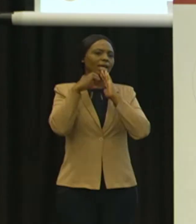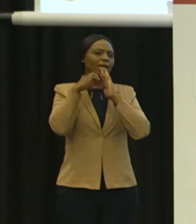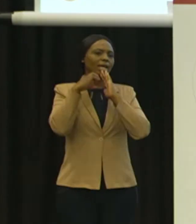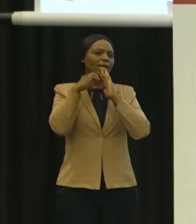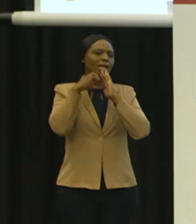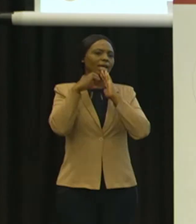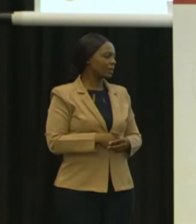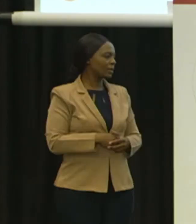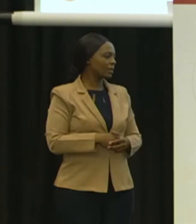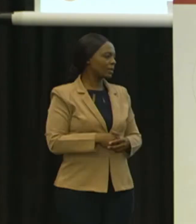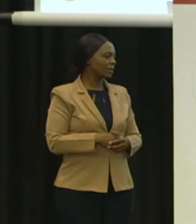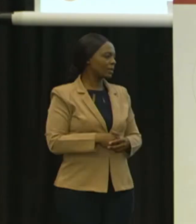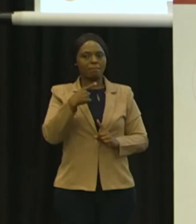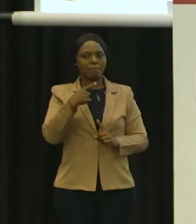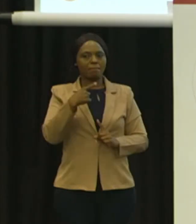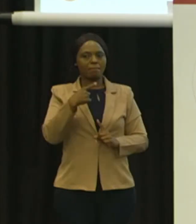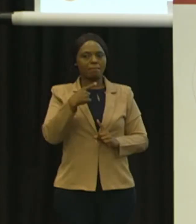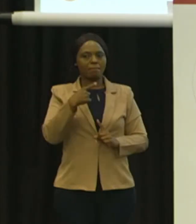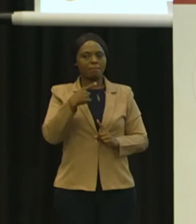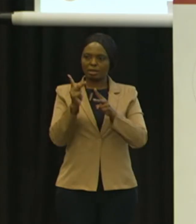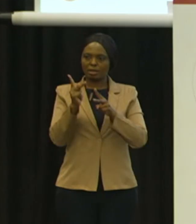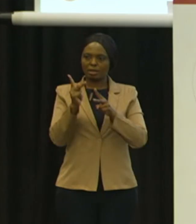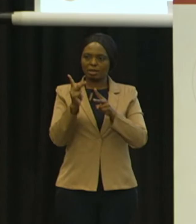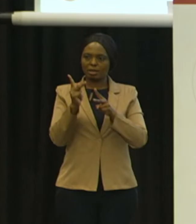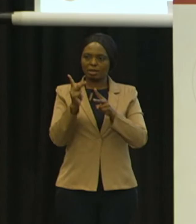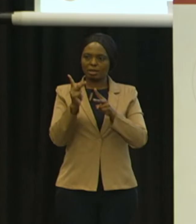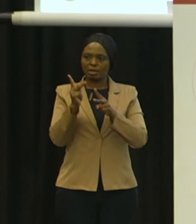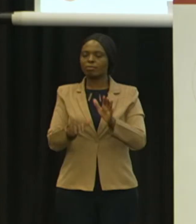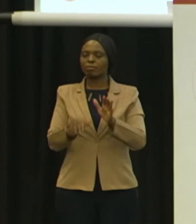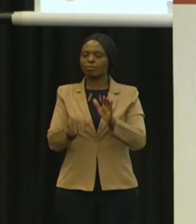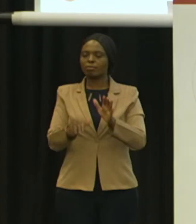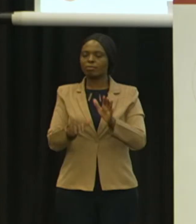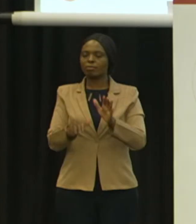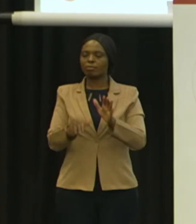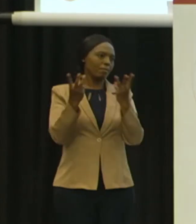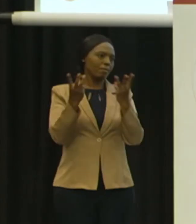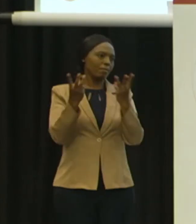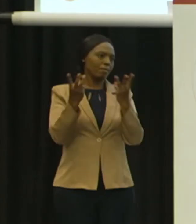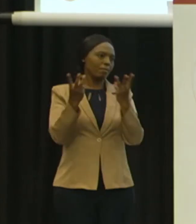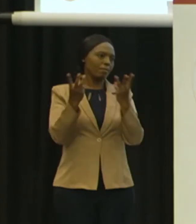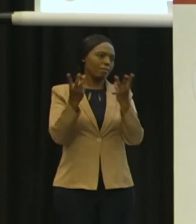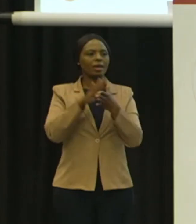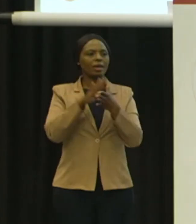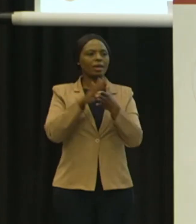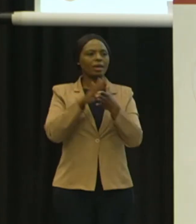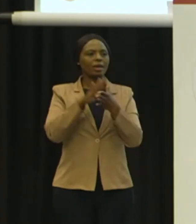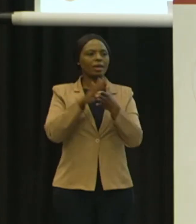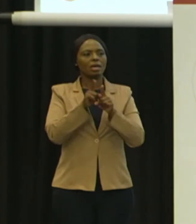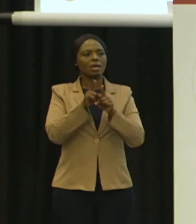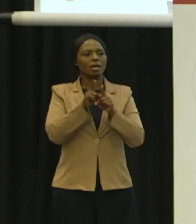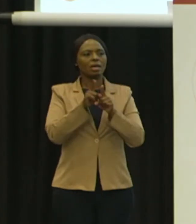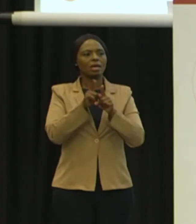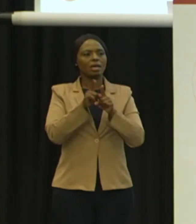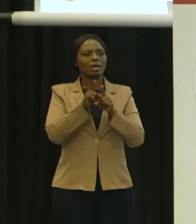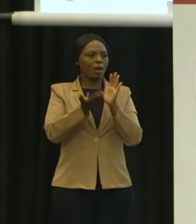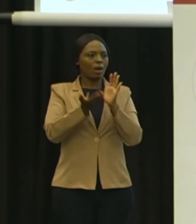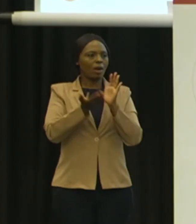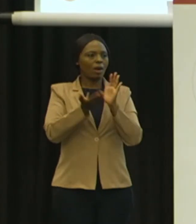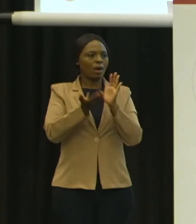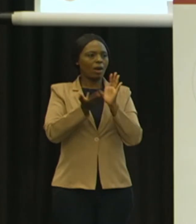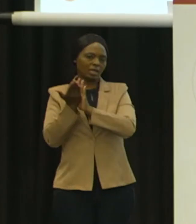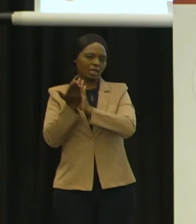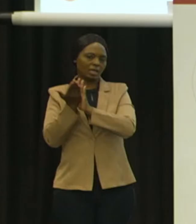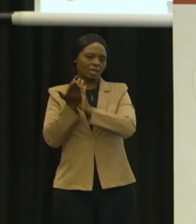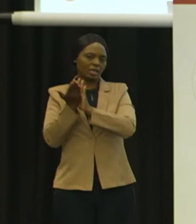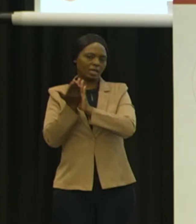did mention that they are prepared to work with key populations, and they have requested that we update them and perhaps invite them in some of